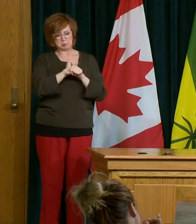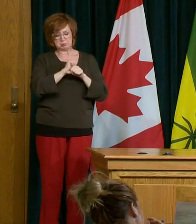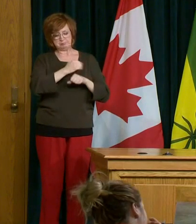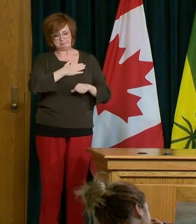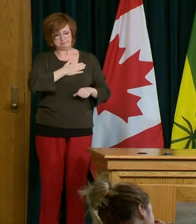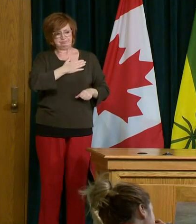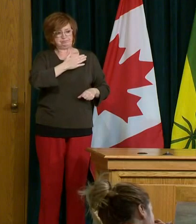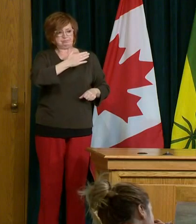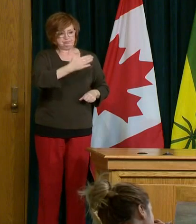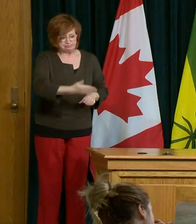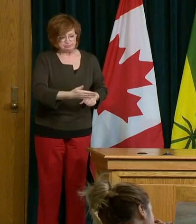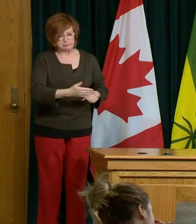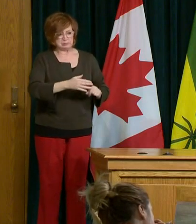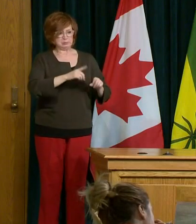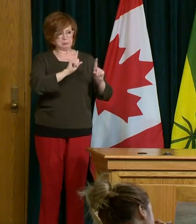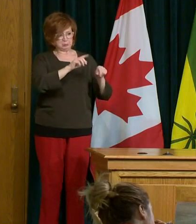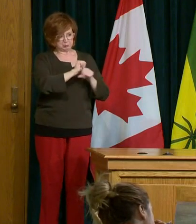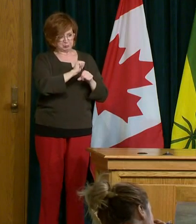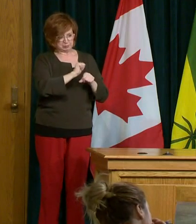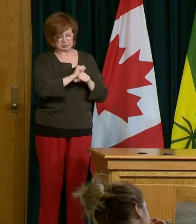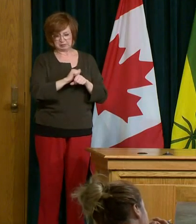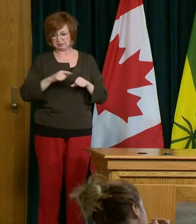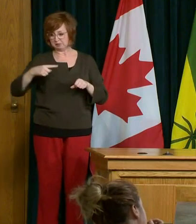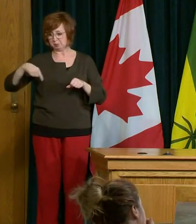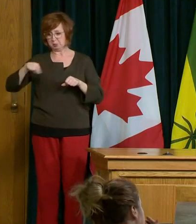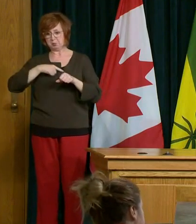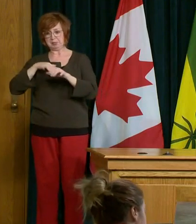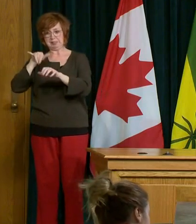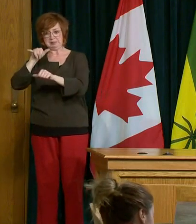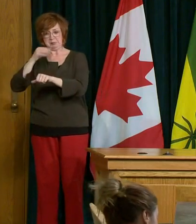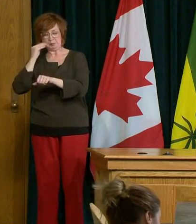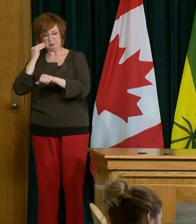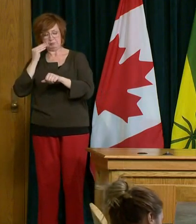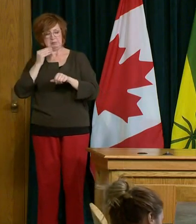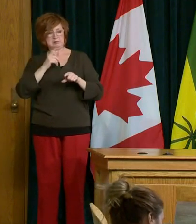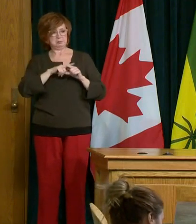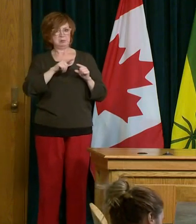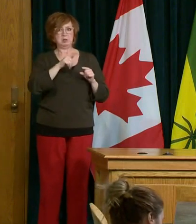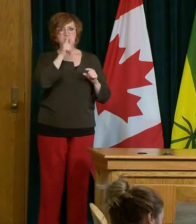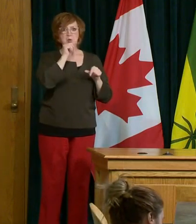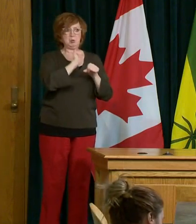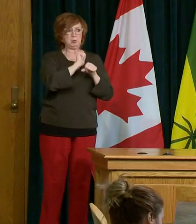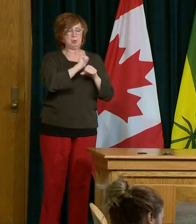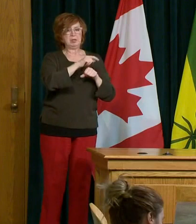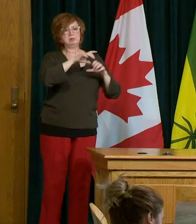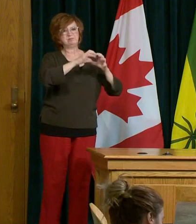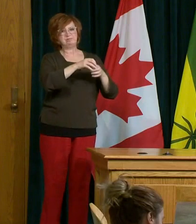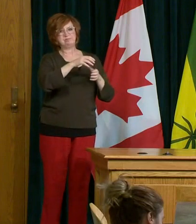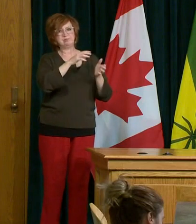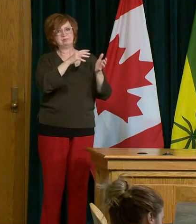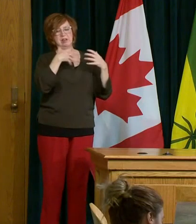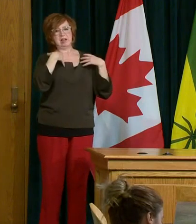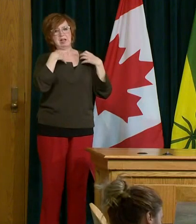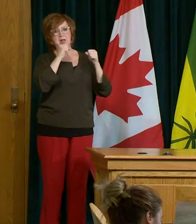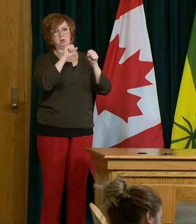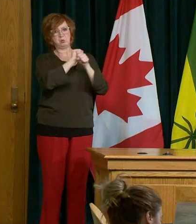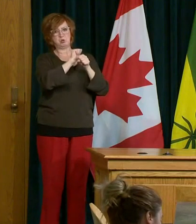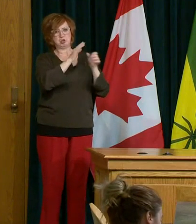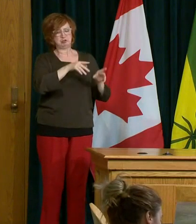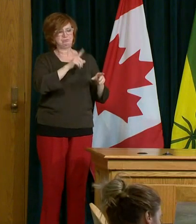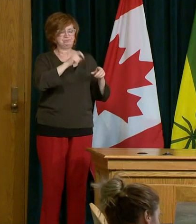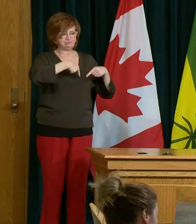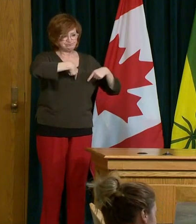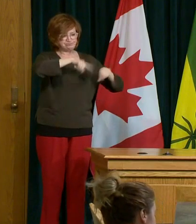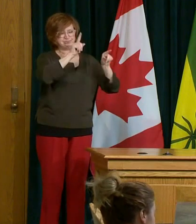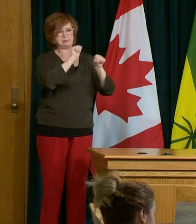us have to stay home, especially during an outbreak, and then there are an increased number of cases in these